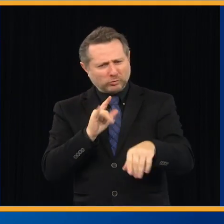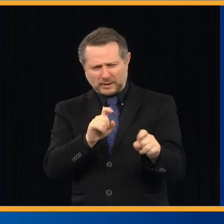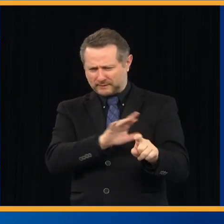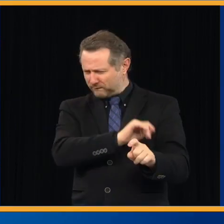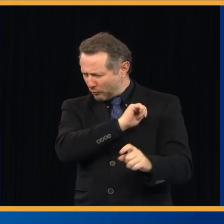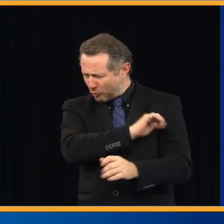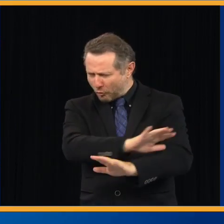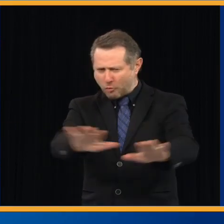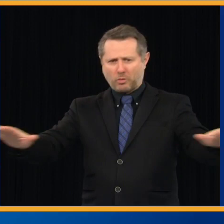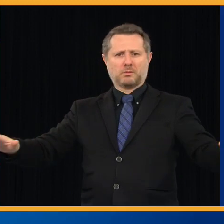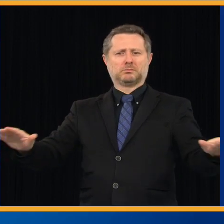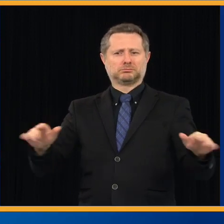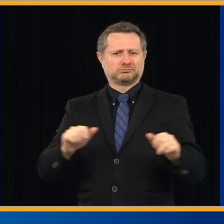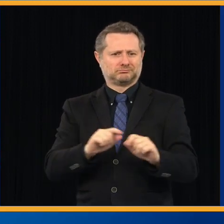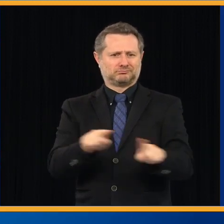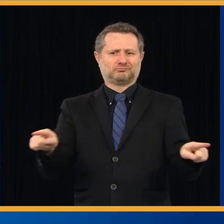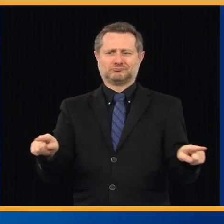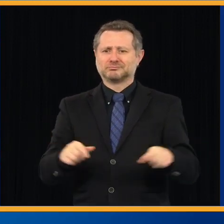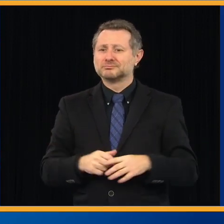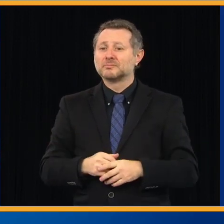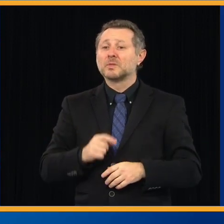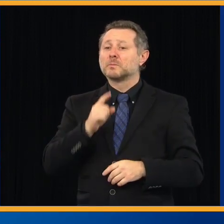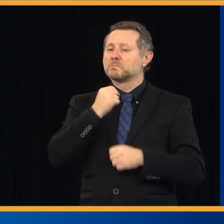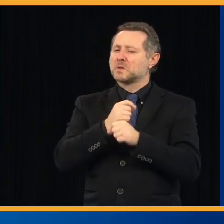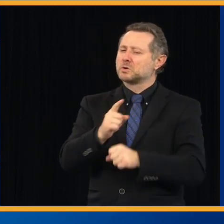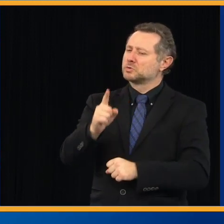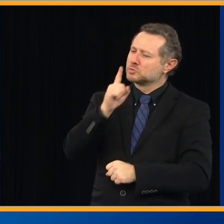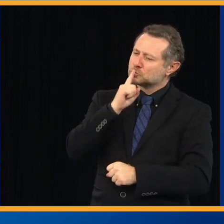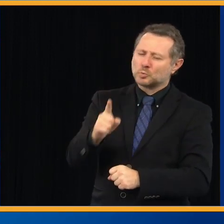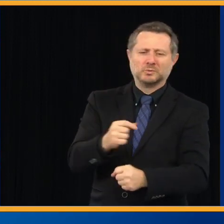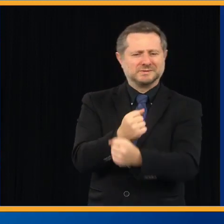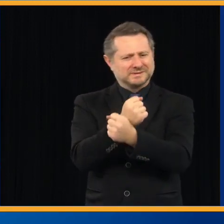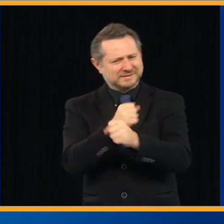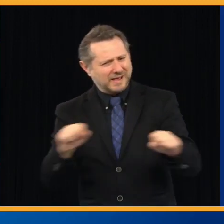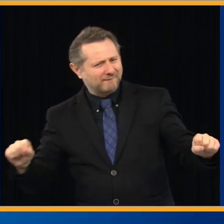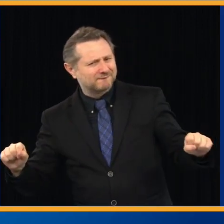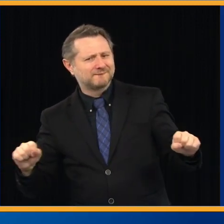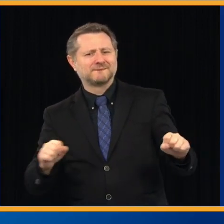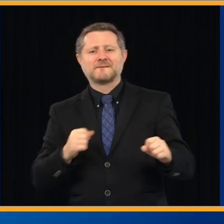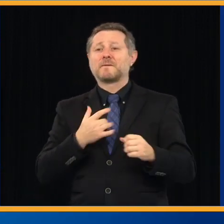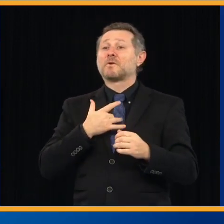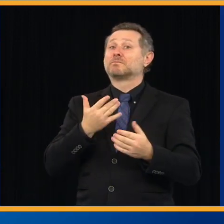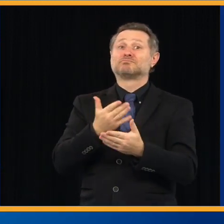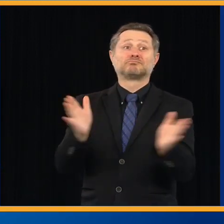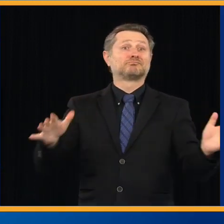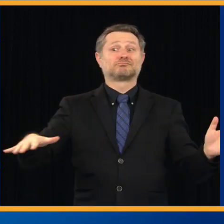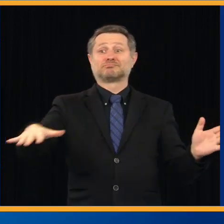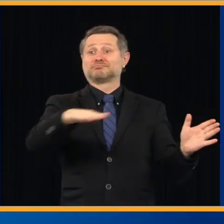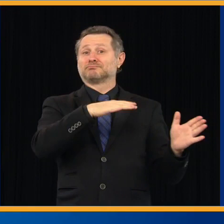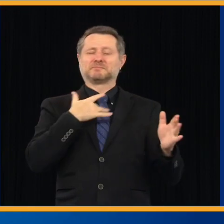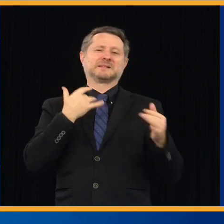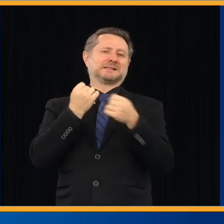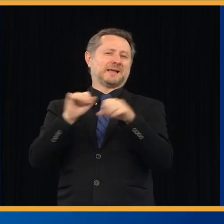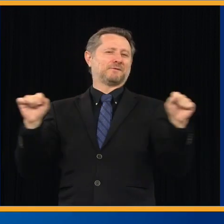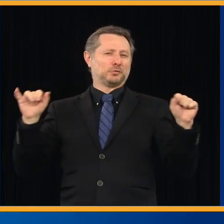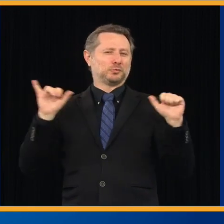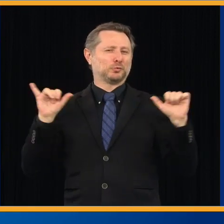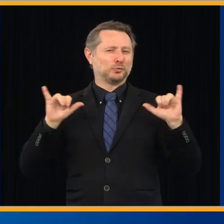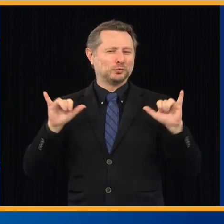to keep our transit workers safe and to keep the public safe, the riding